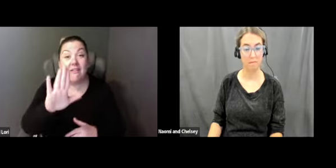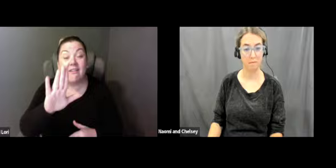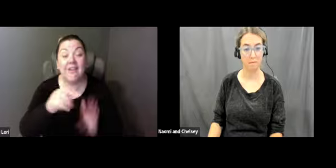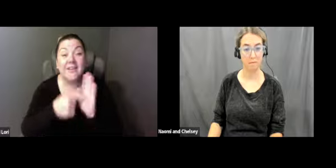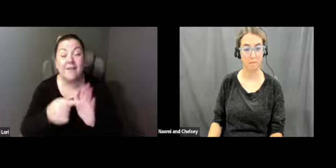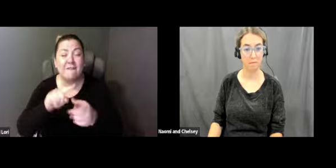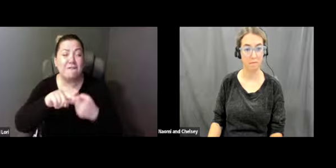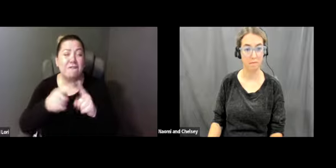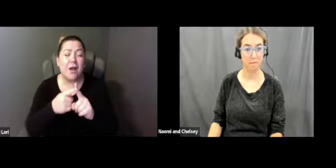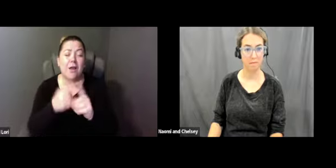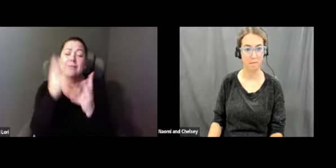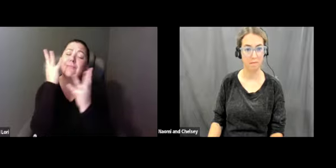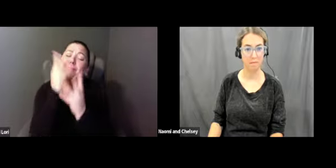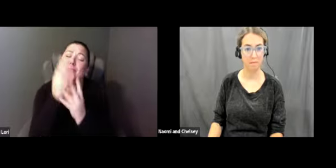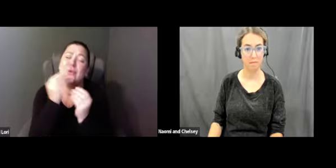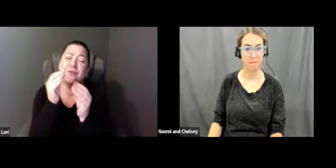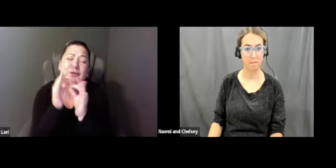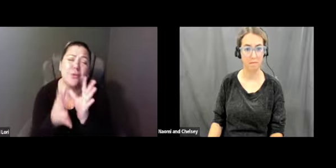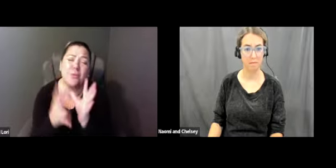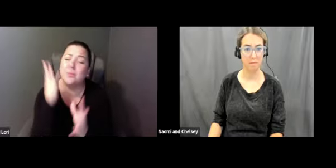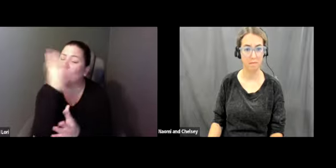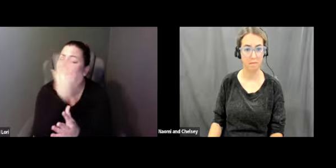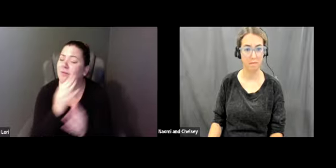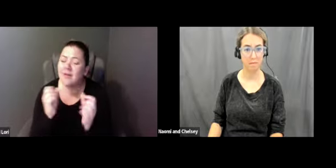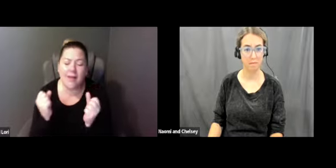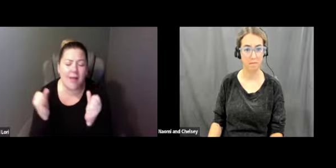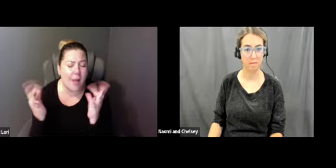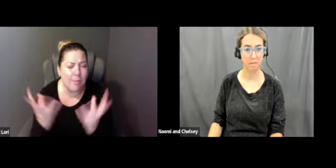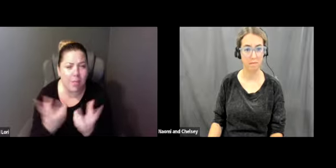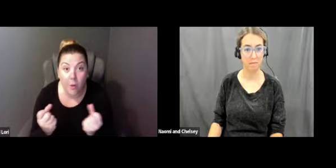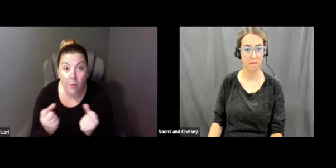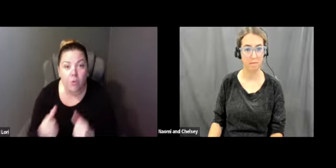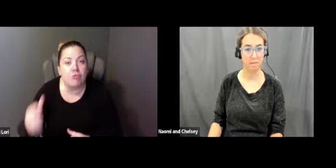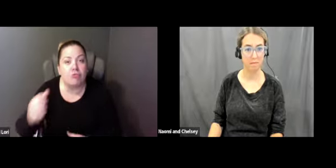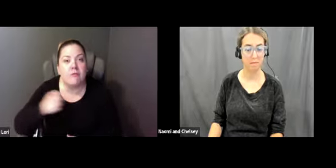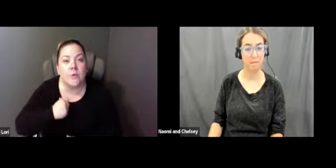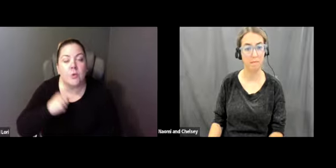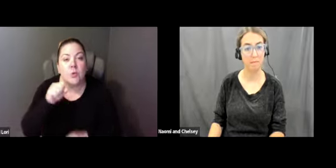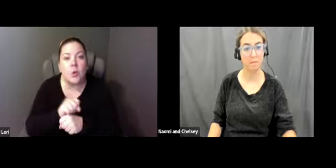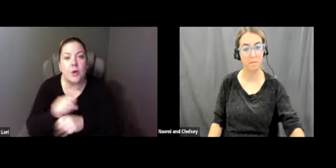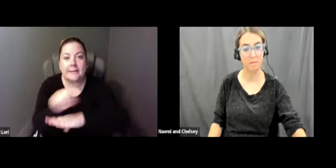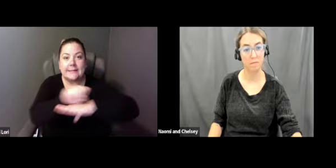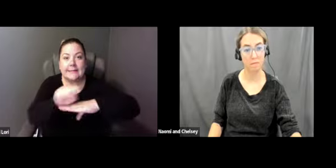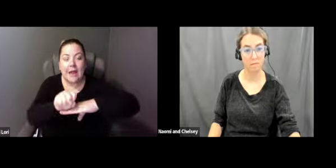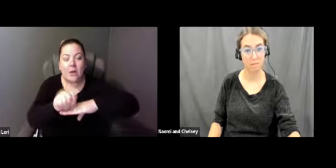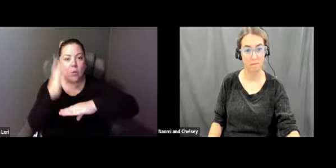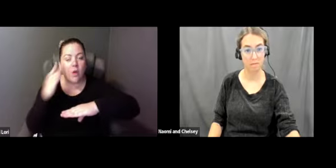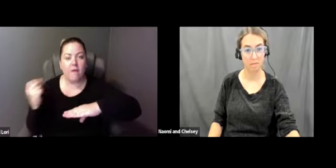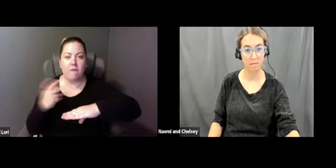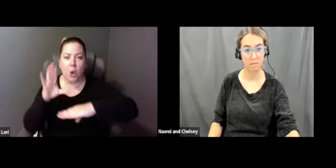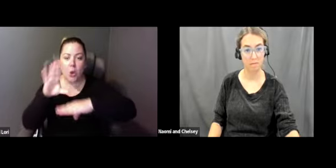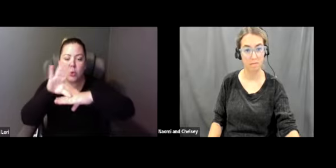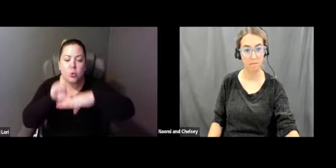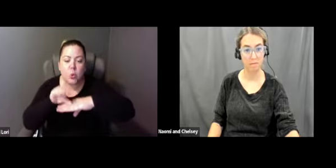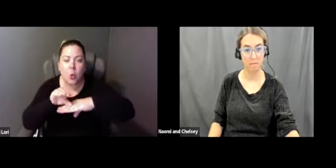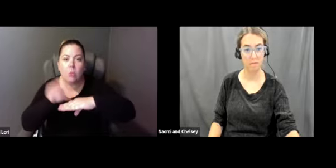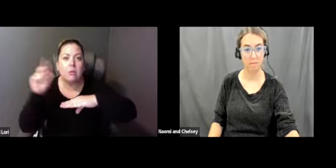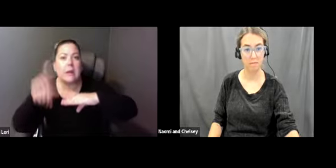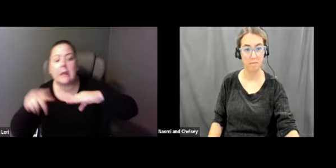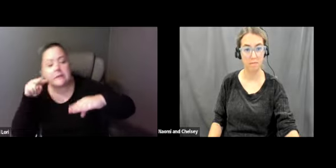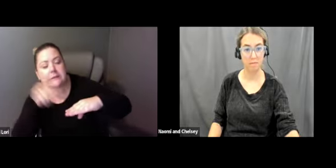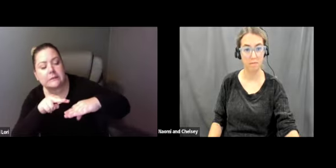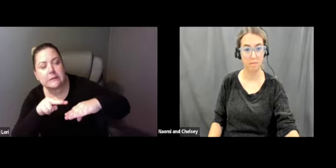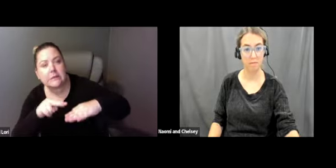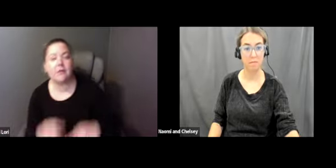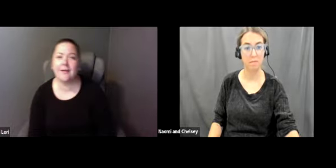beautiful, beautiful, beautiful language, won't do platform work, which is like stage work, because they think they're too short and nobody will see them. We talked